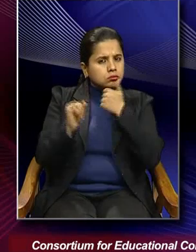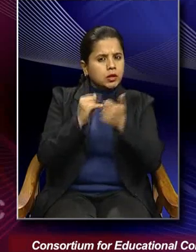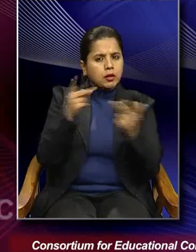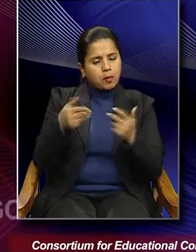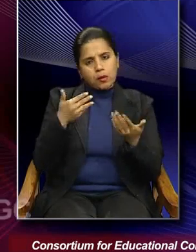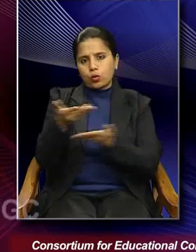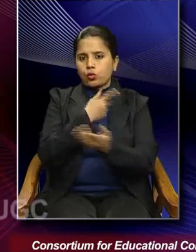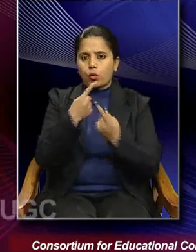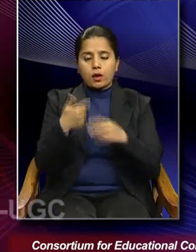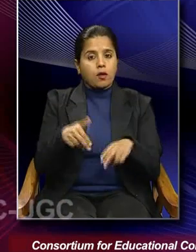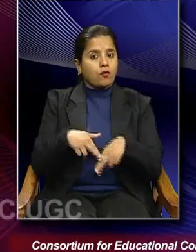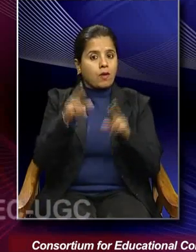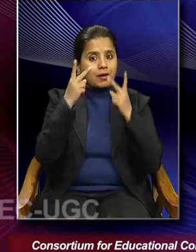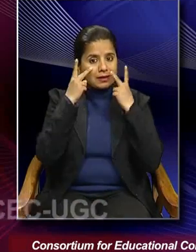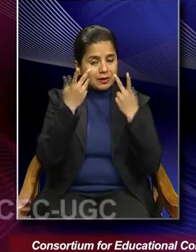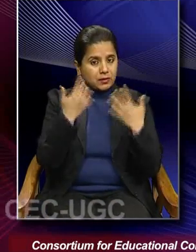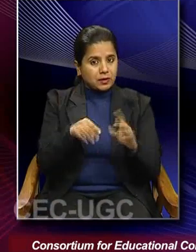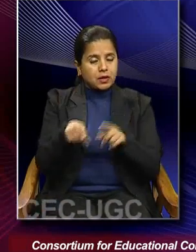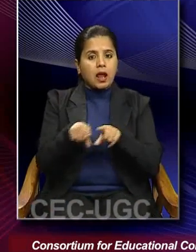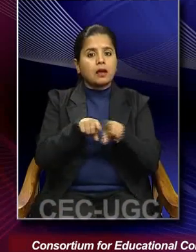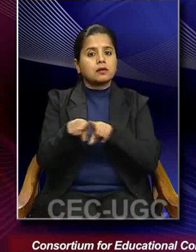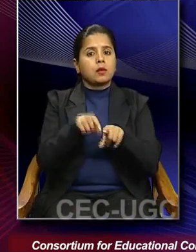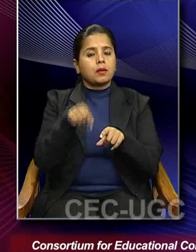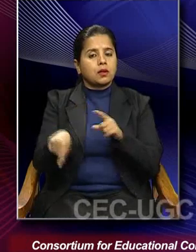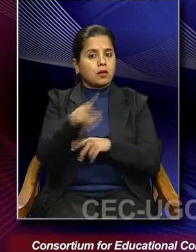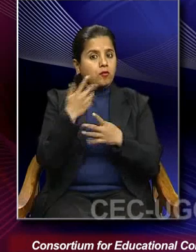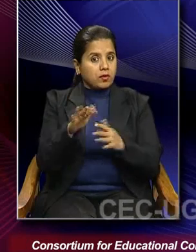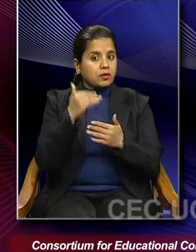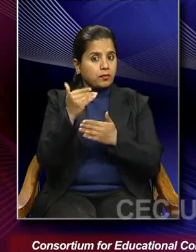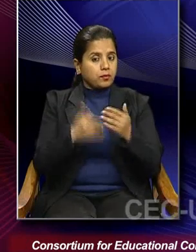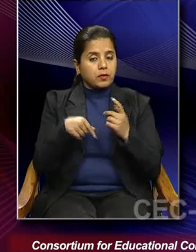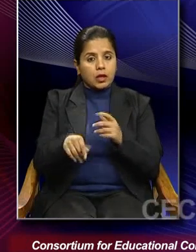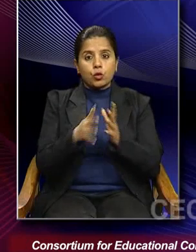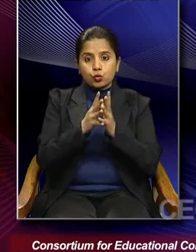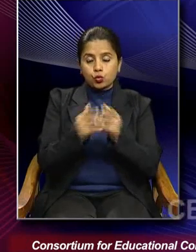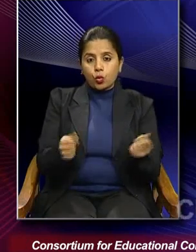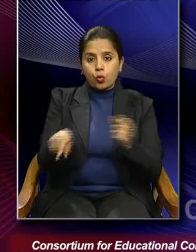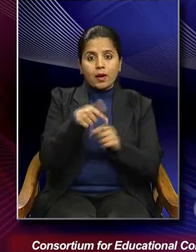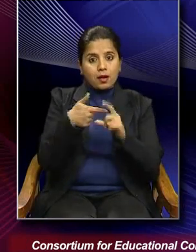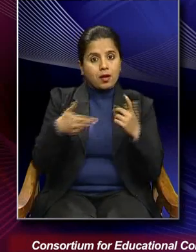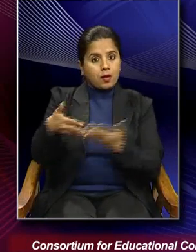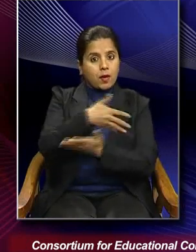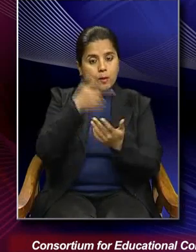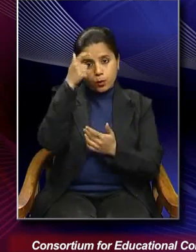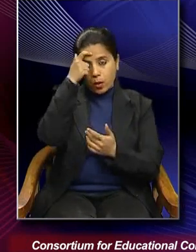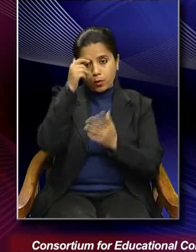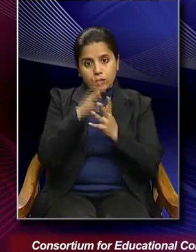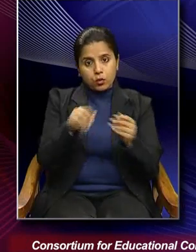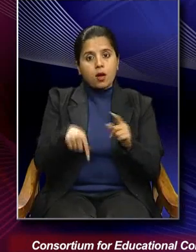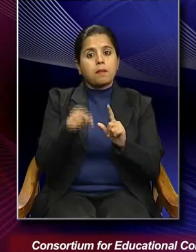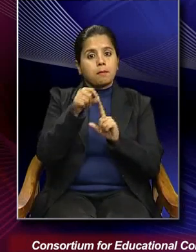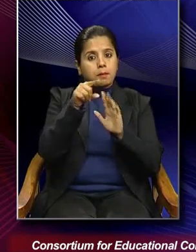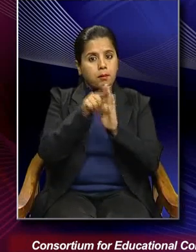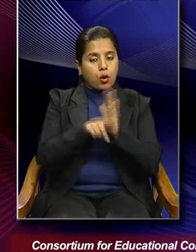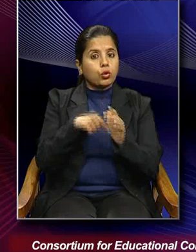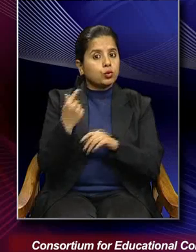discussed. Finally, we have seen in these examples, three examples, that resolving environmental problems and policies by